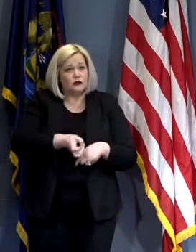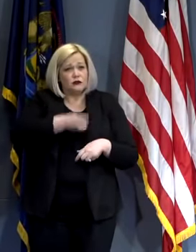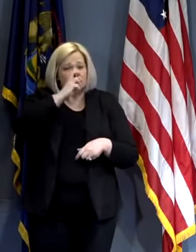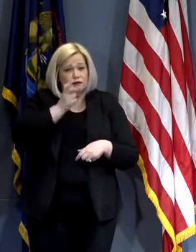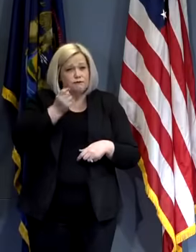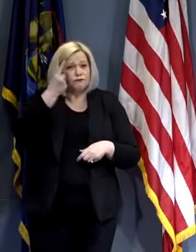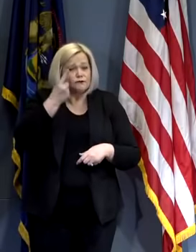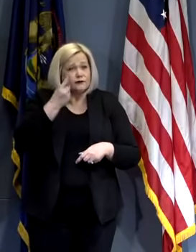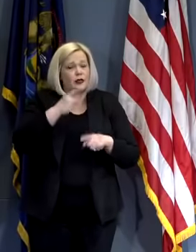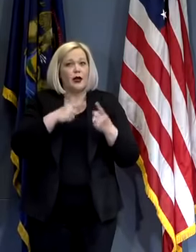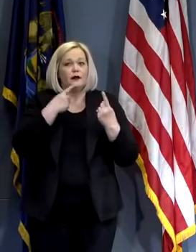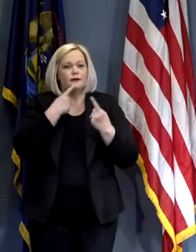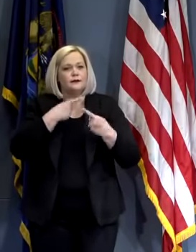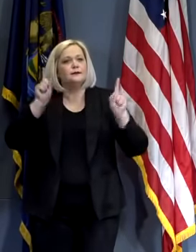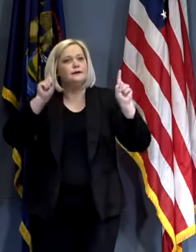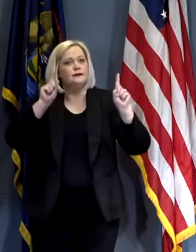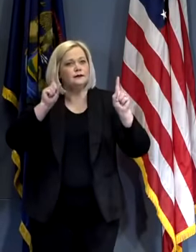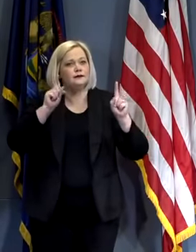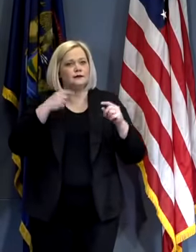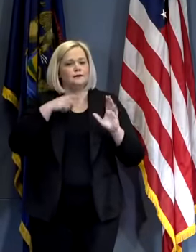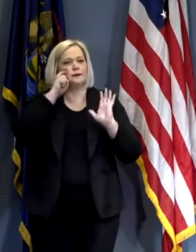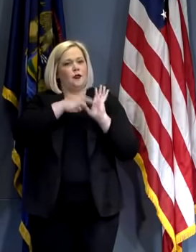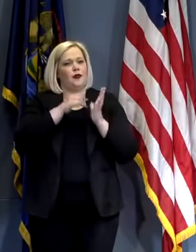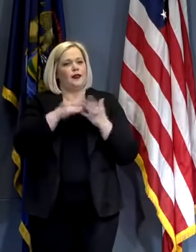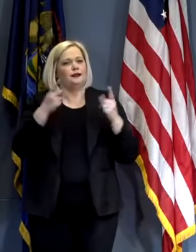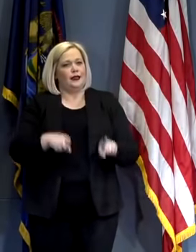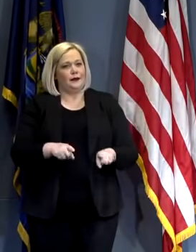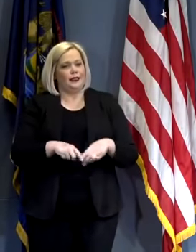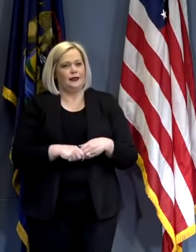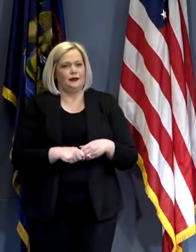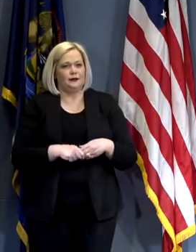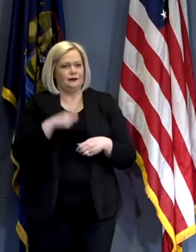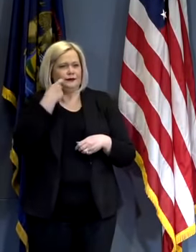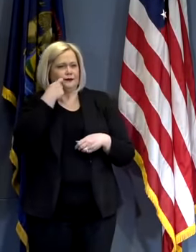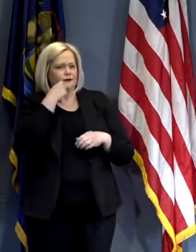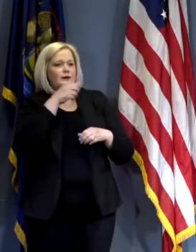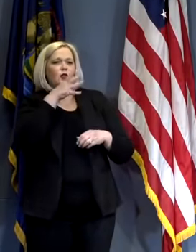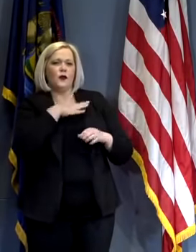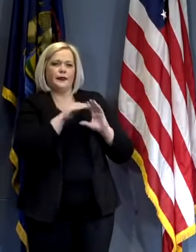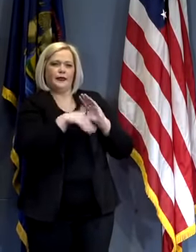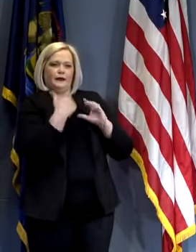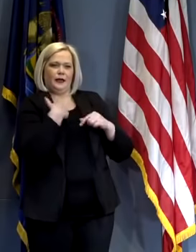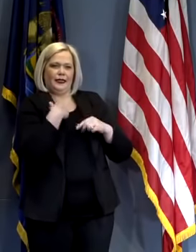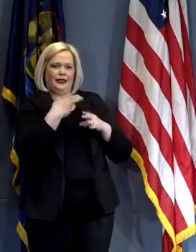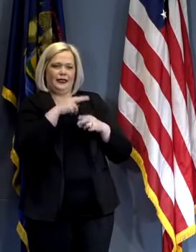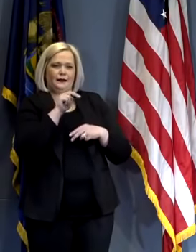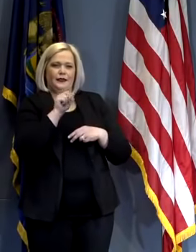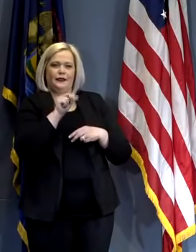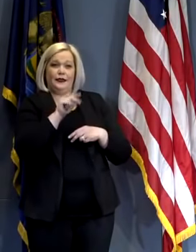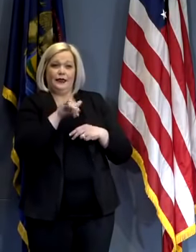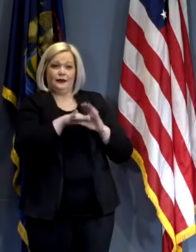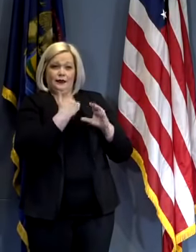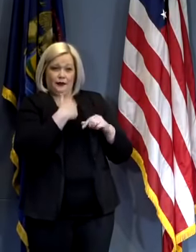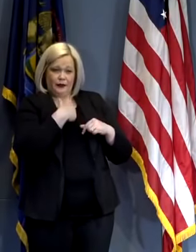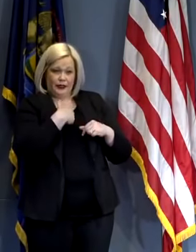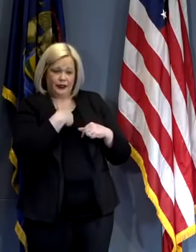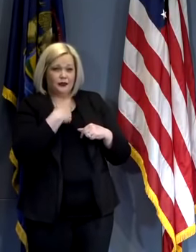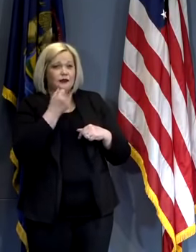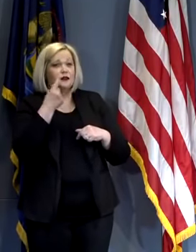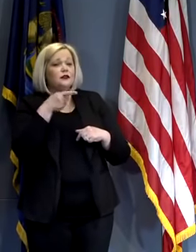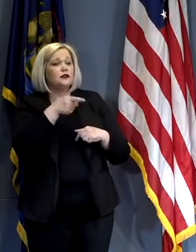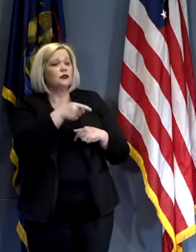that. The other day, I got an email from a woman named Nancy who lives in Gaylord. She said, "I was a child